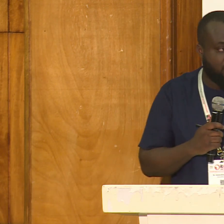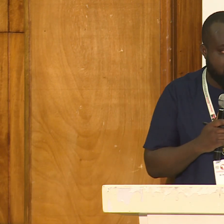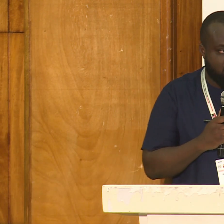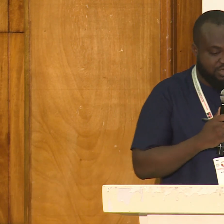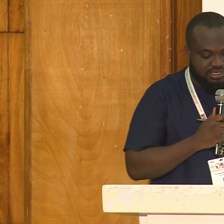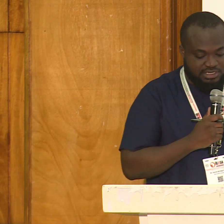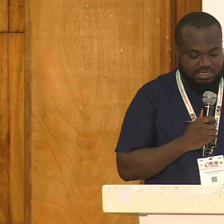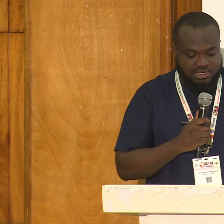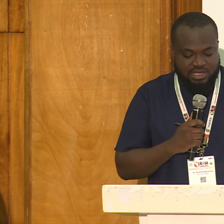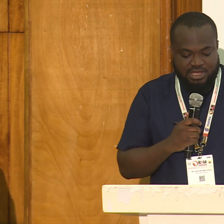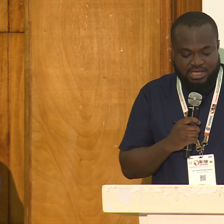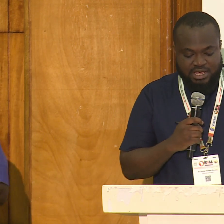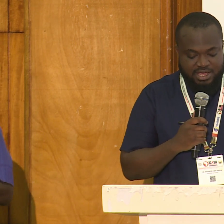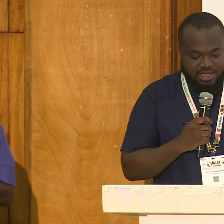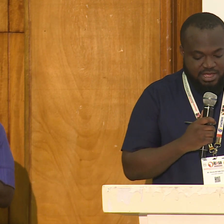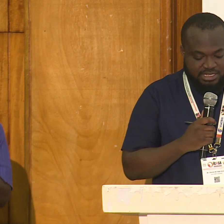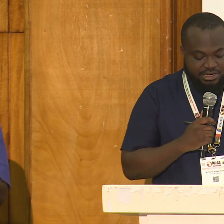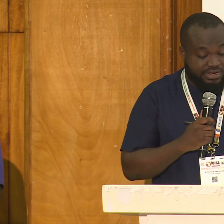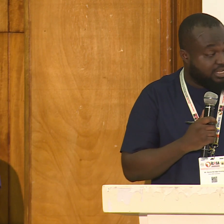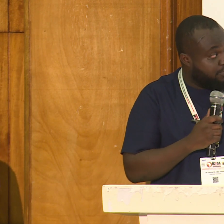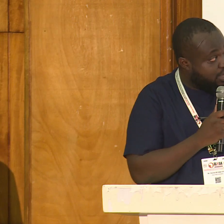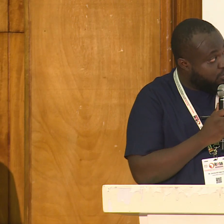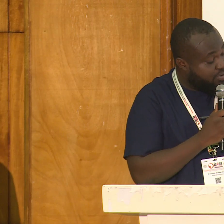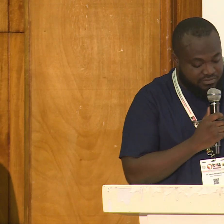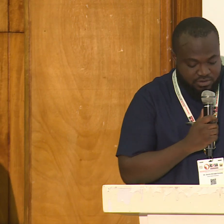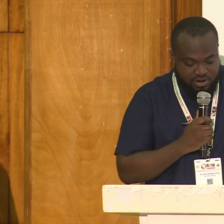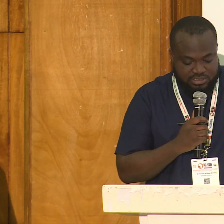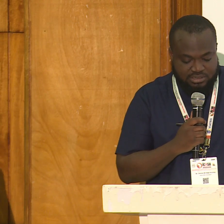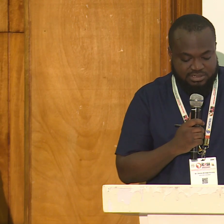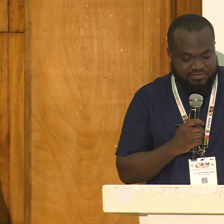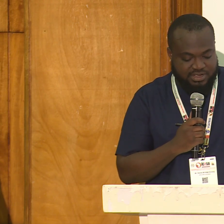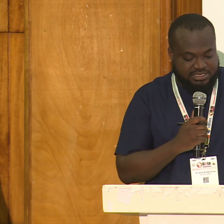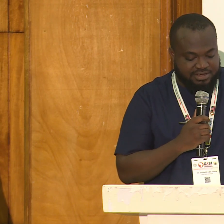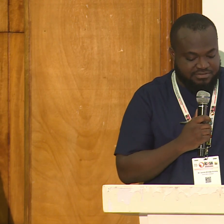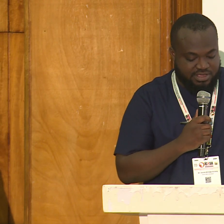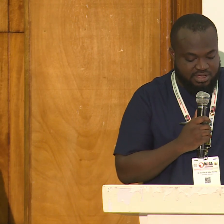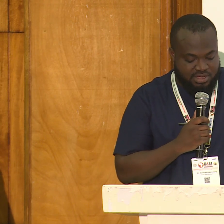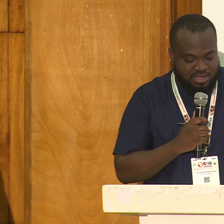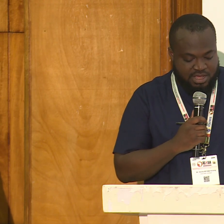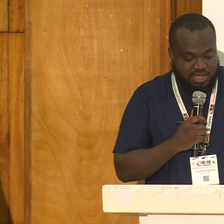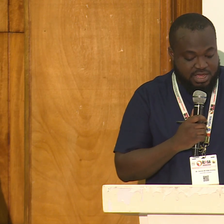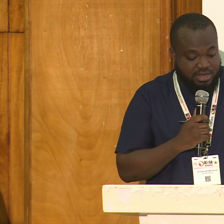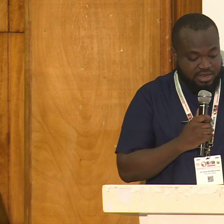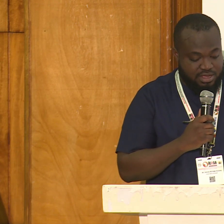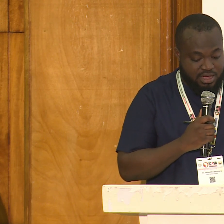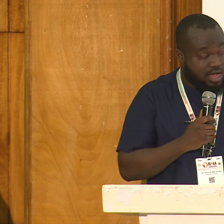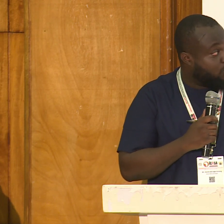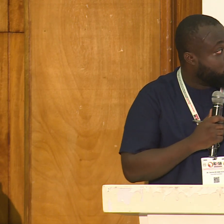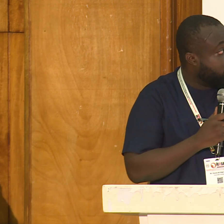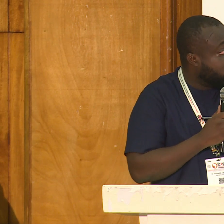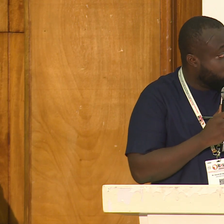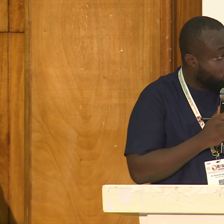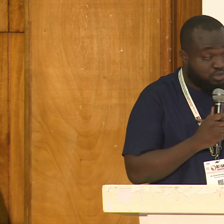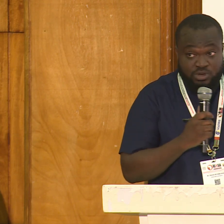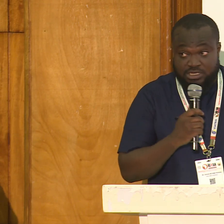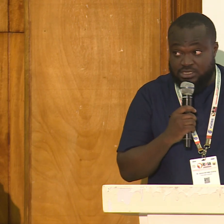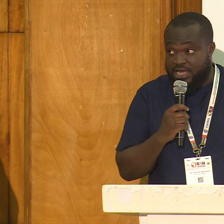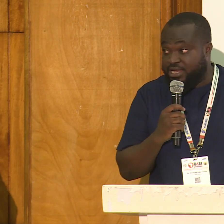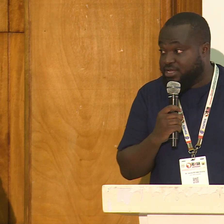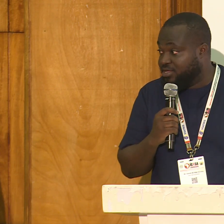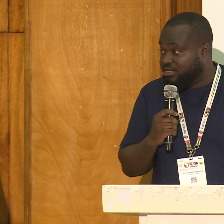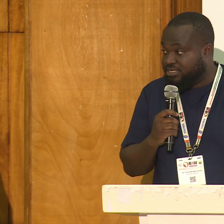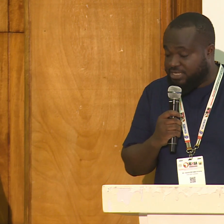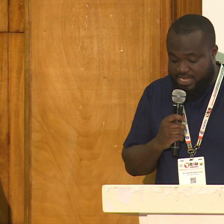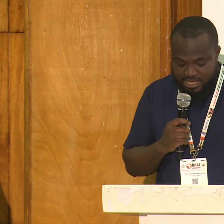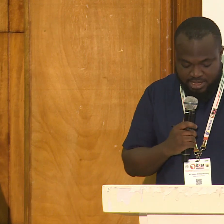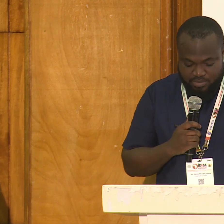the 2020 Integrated Bio-Behavioral Surveillance Survey. And I would quickly go through the